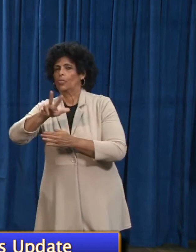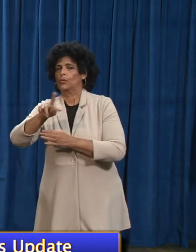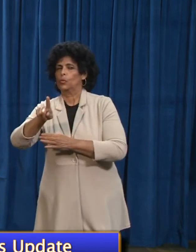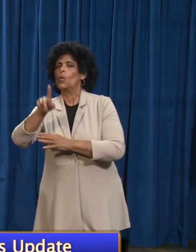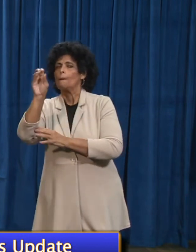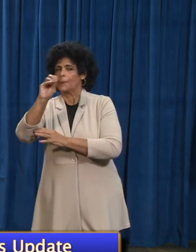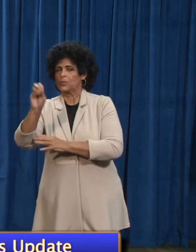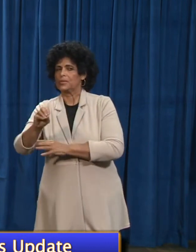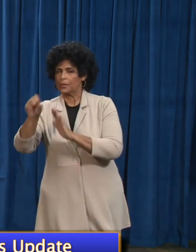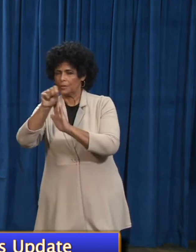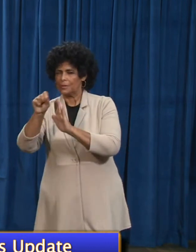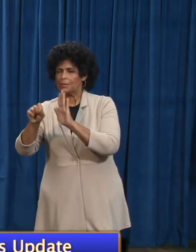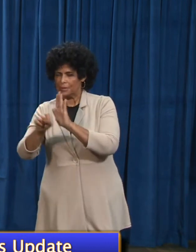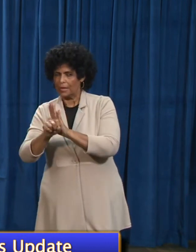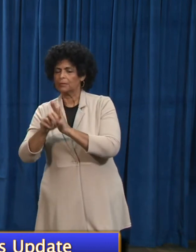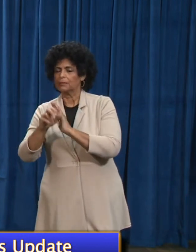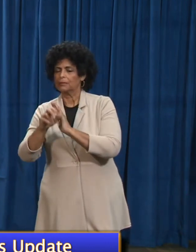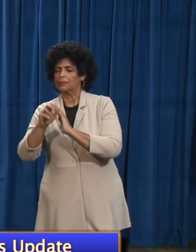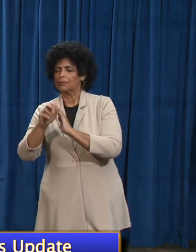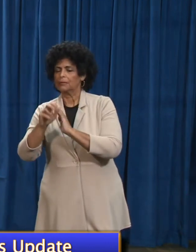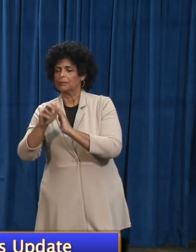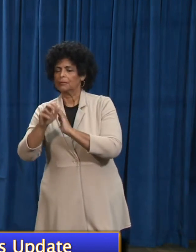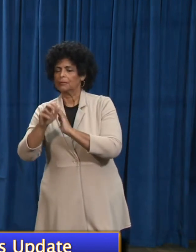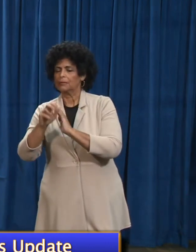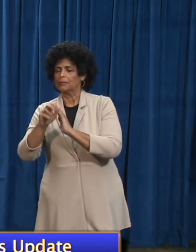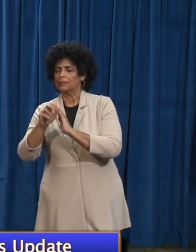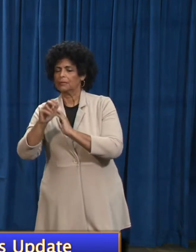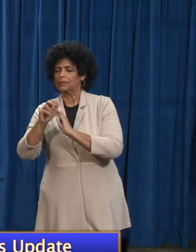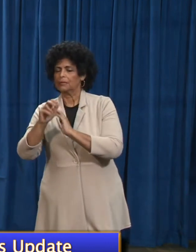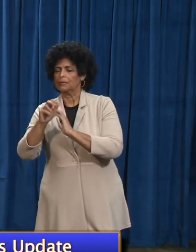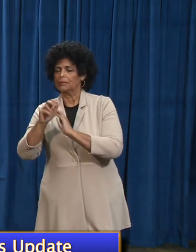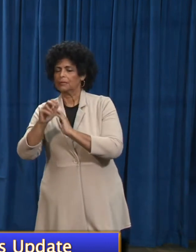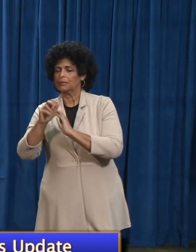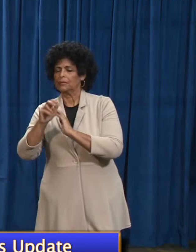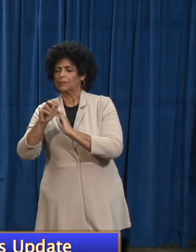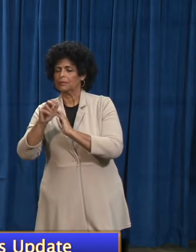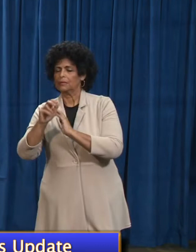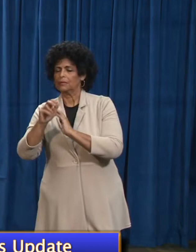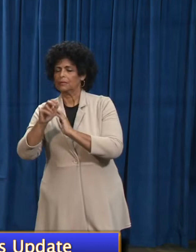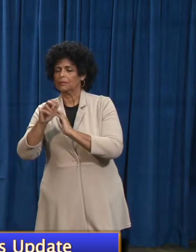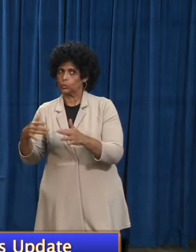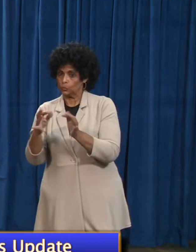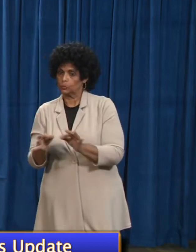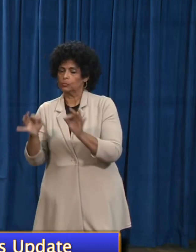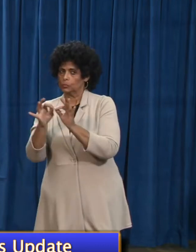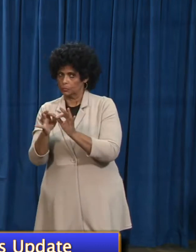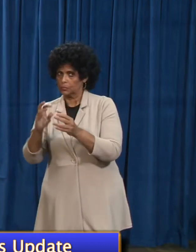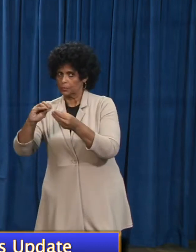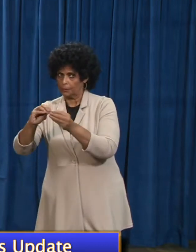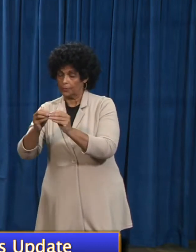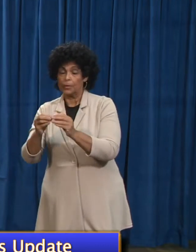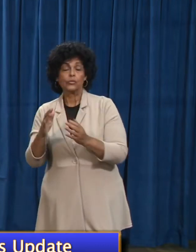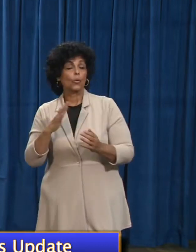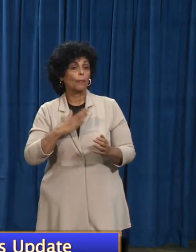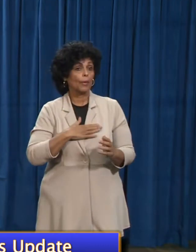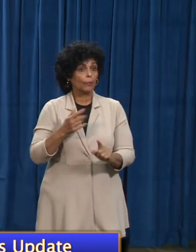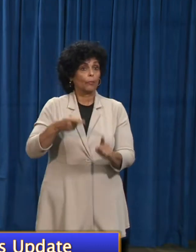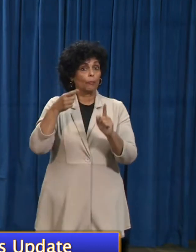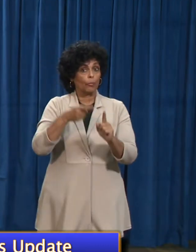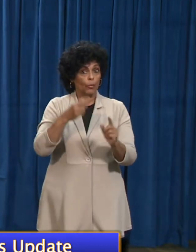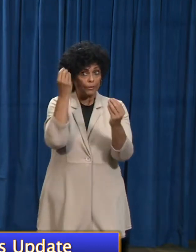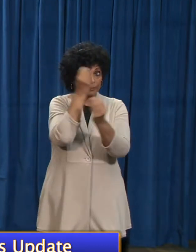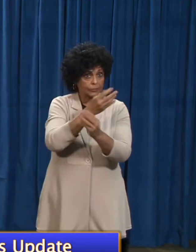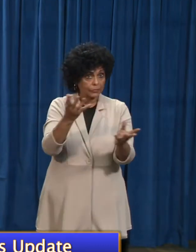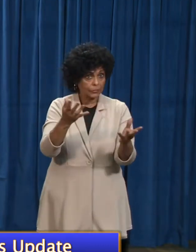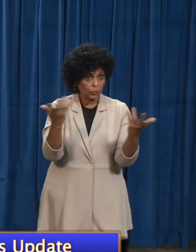beds statewide are available, a significant number. My message to our residents is simple.